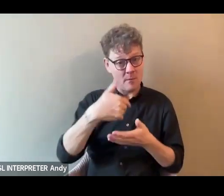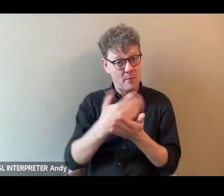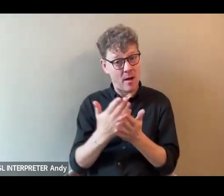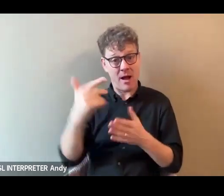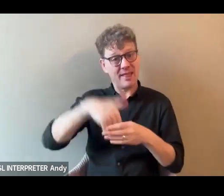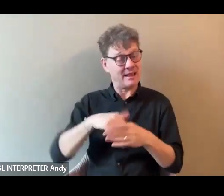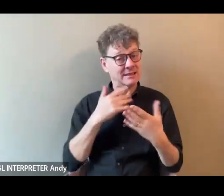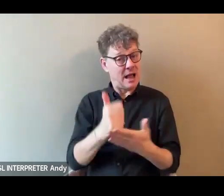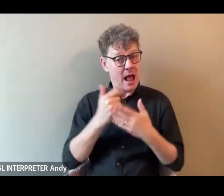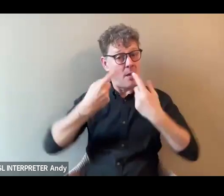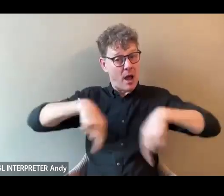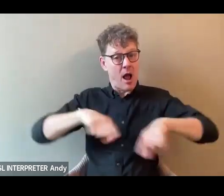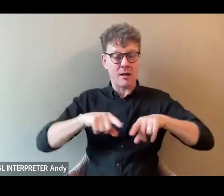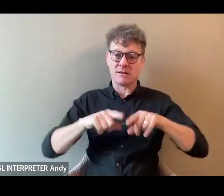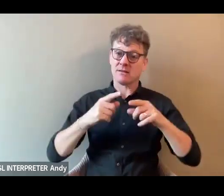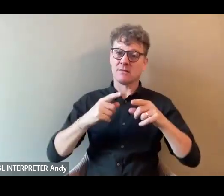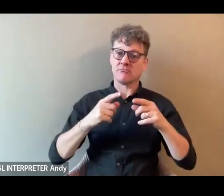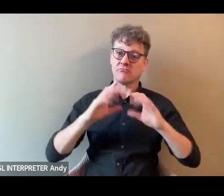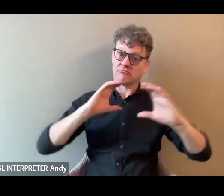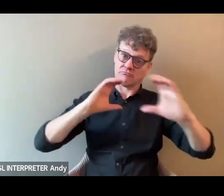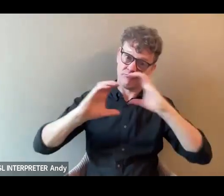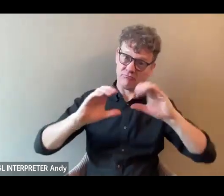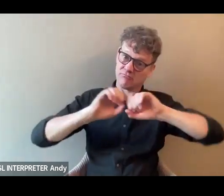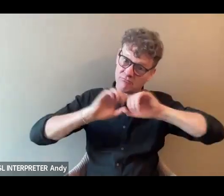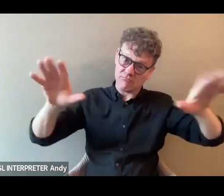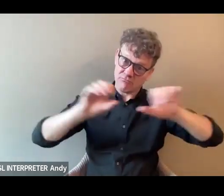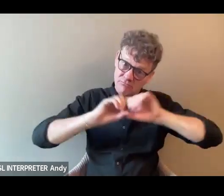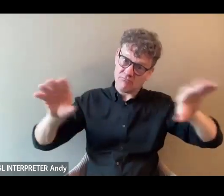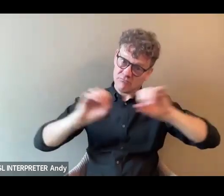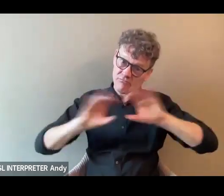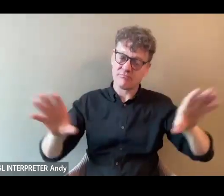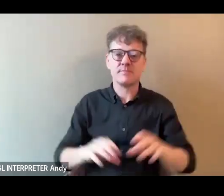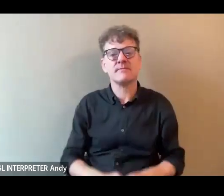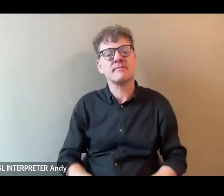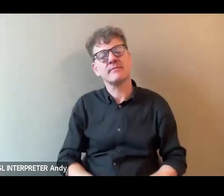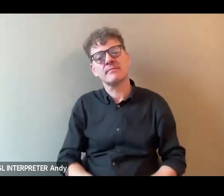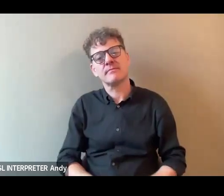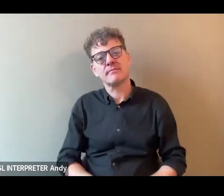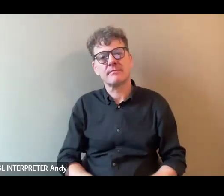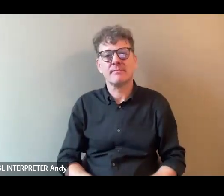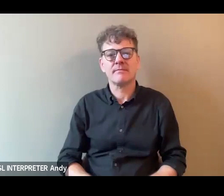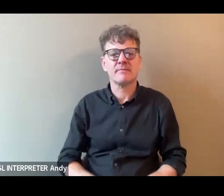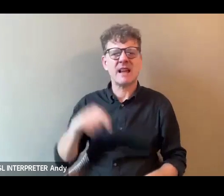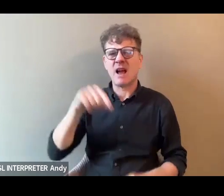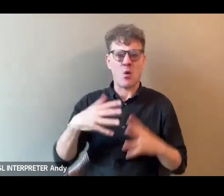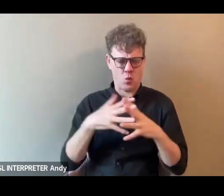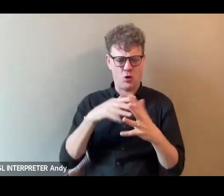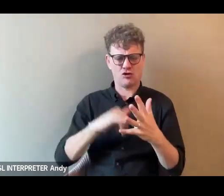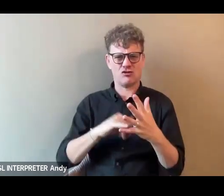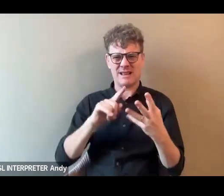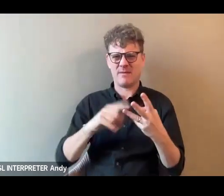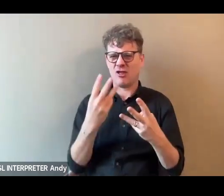kind of help get that message out there. But coming back to the idea of what this work stream really is